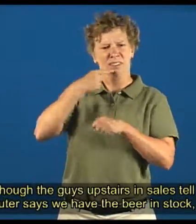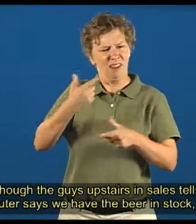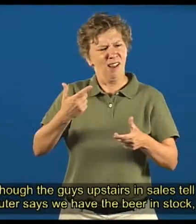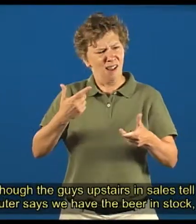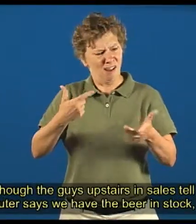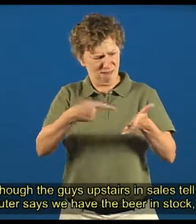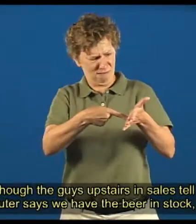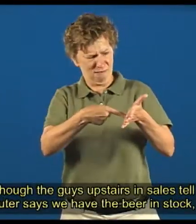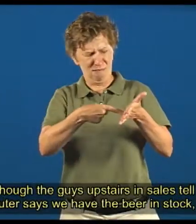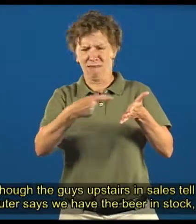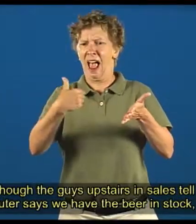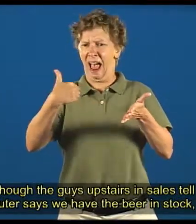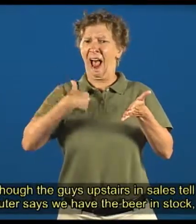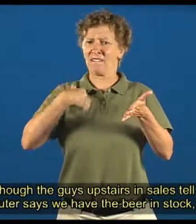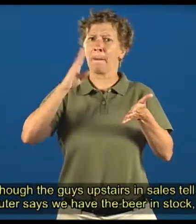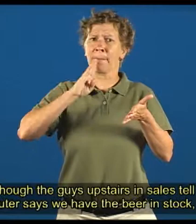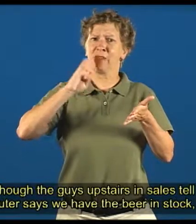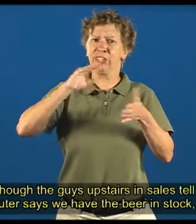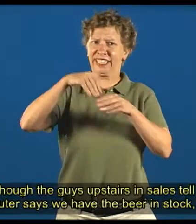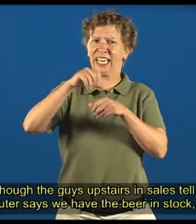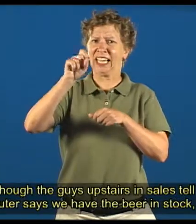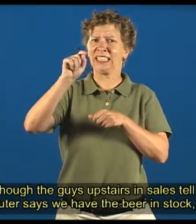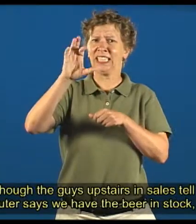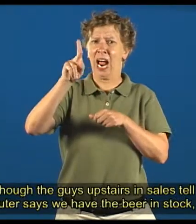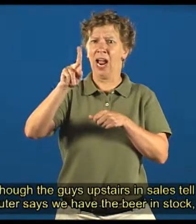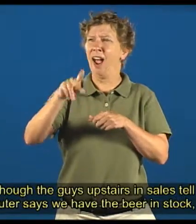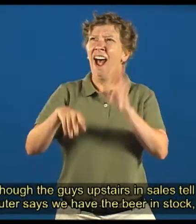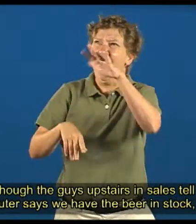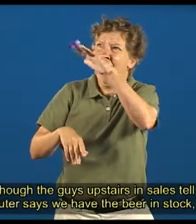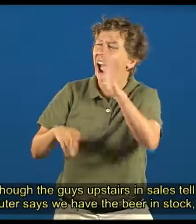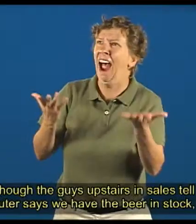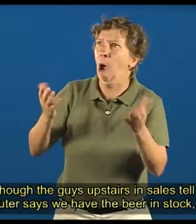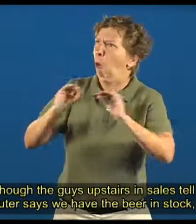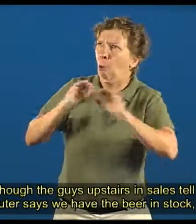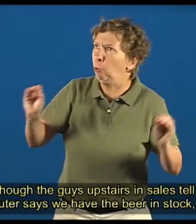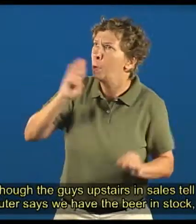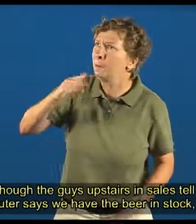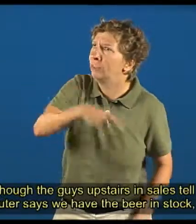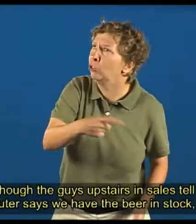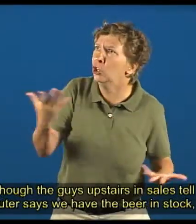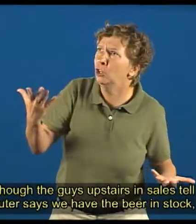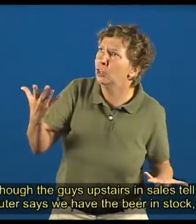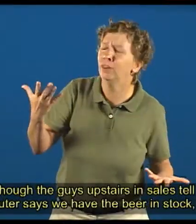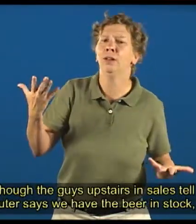upstairs in sales tell us that the computer says we have the beer in stock, we don't.